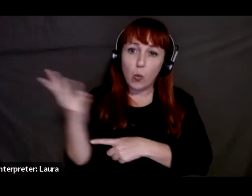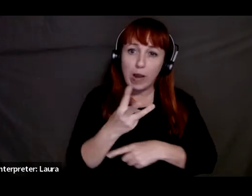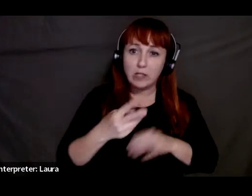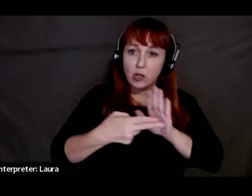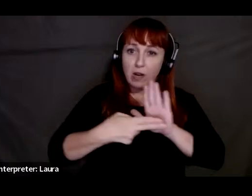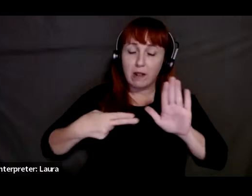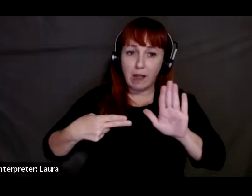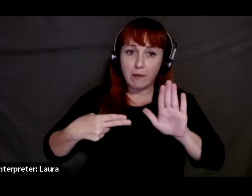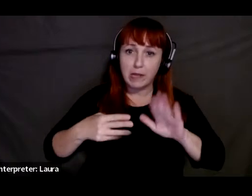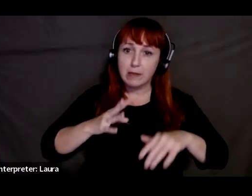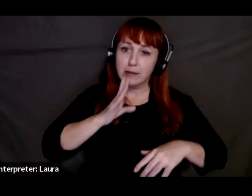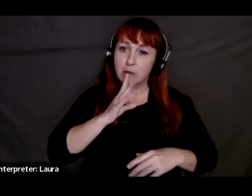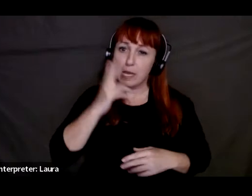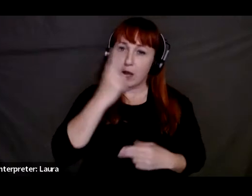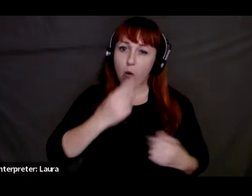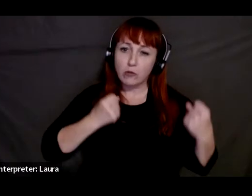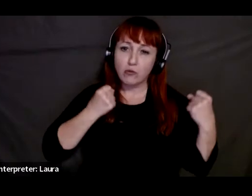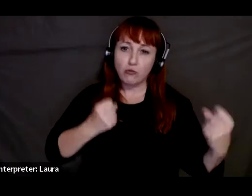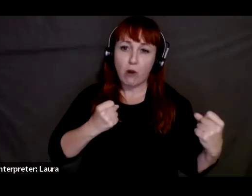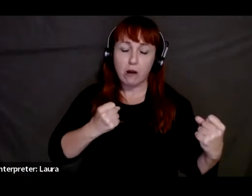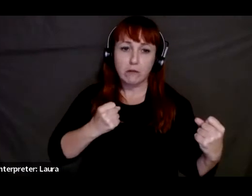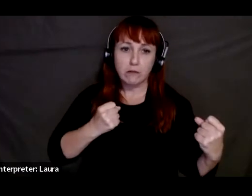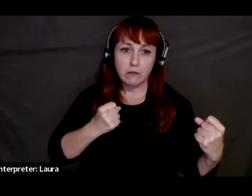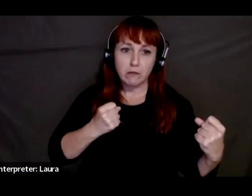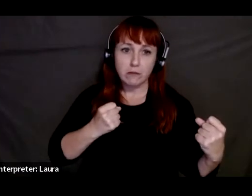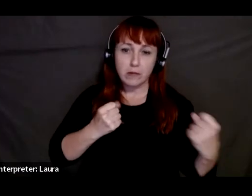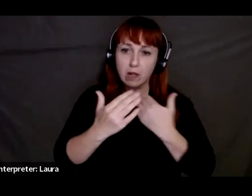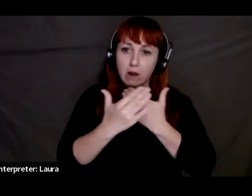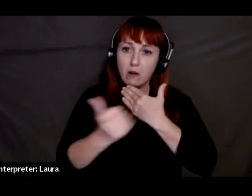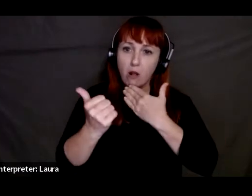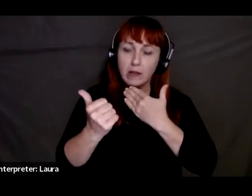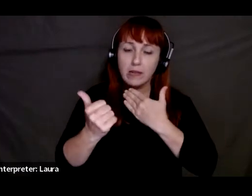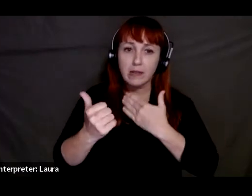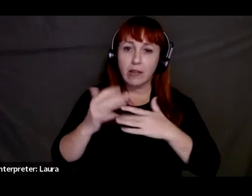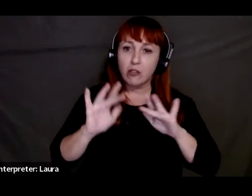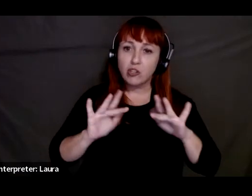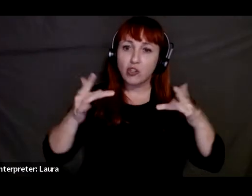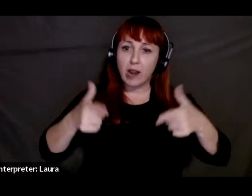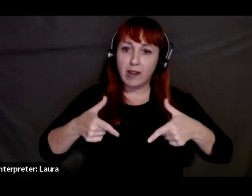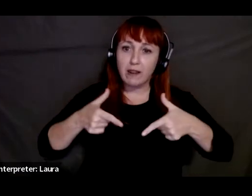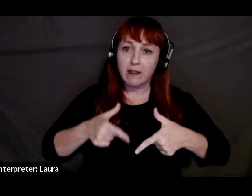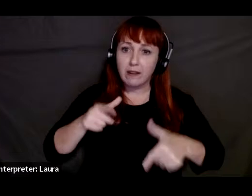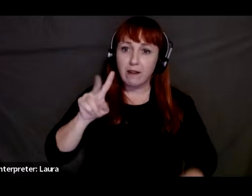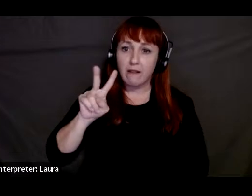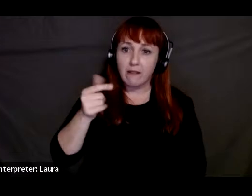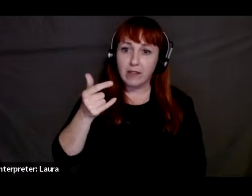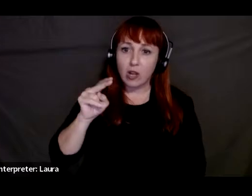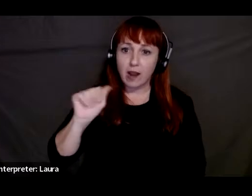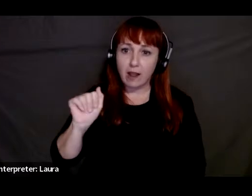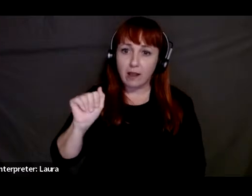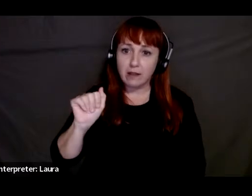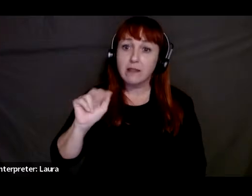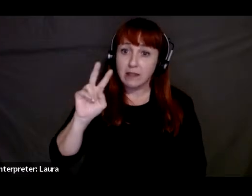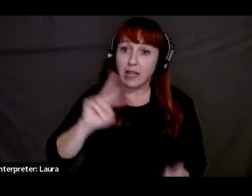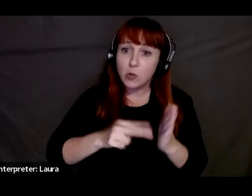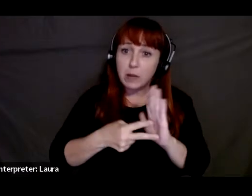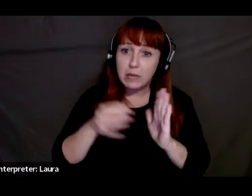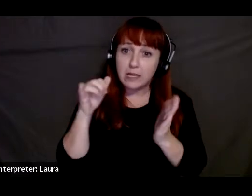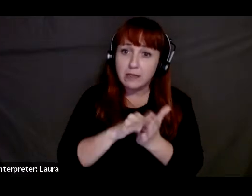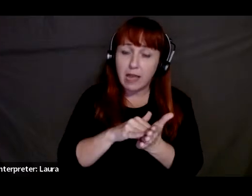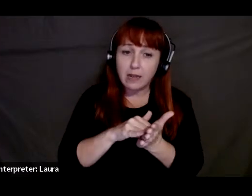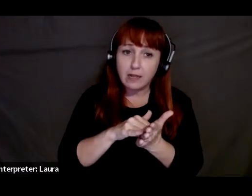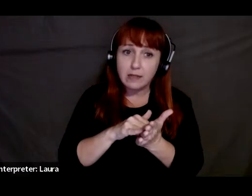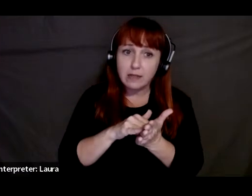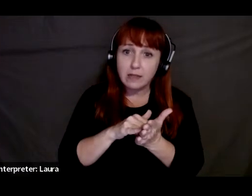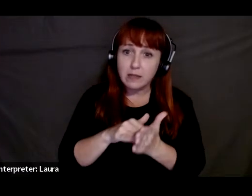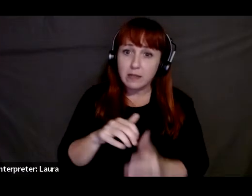Kohe Malamalama O Kanaloa. The shining vagina. That's what it is. Never